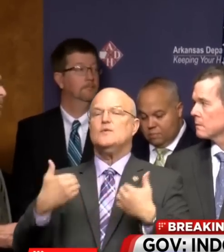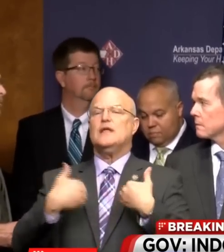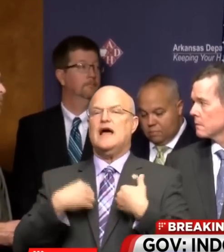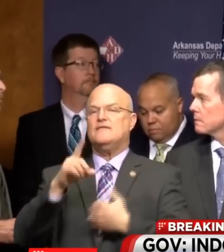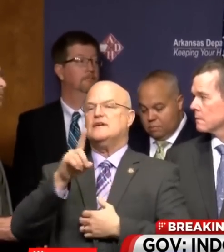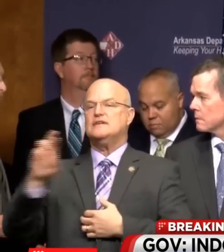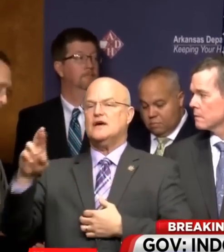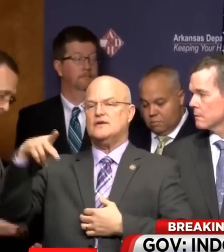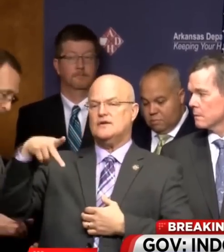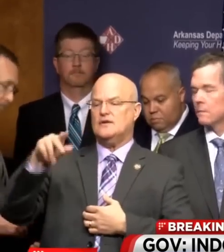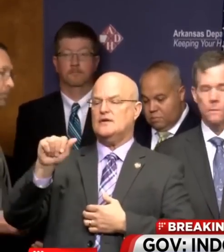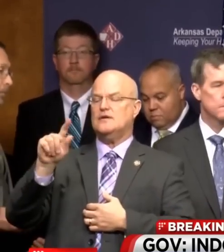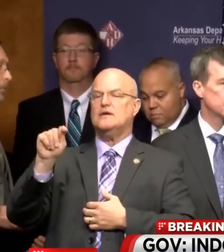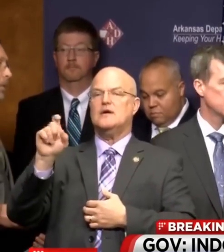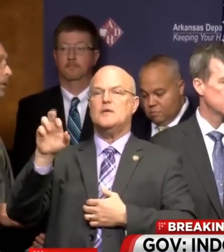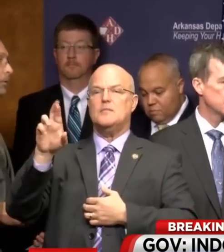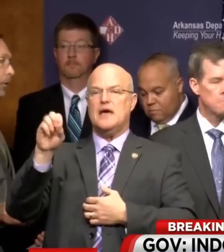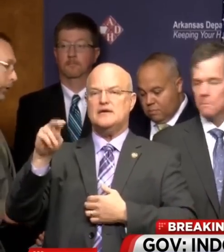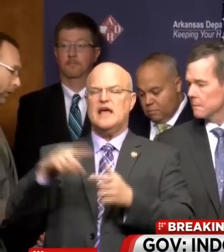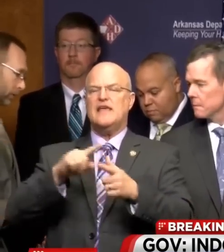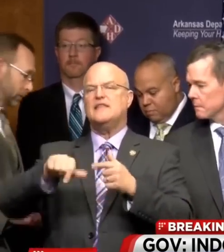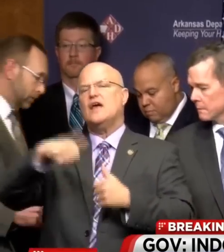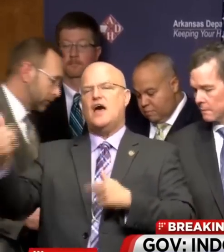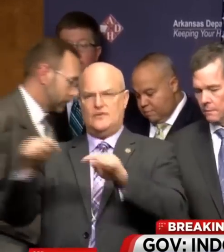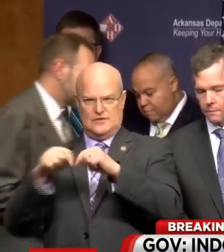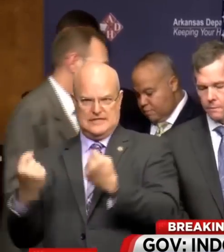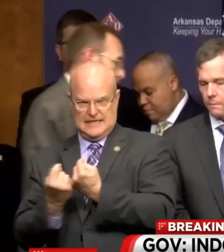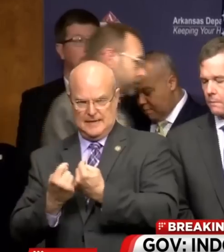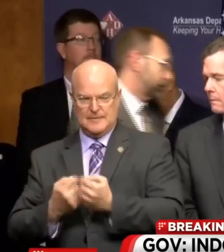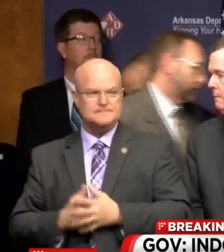have Dr. Patterson, and then we'll go to some of your team.